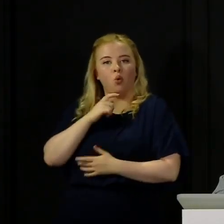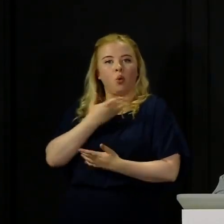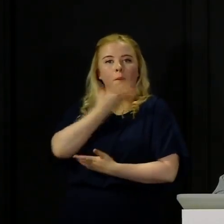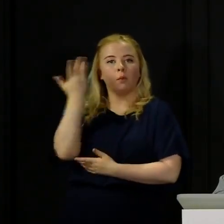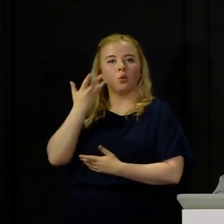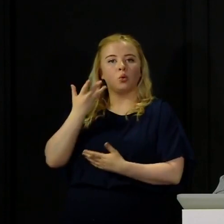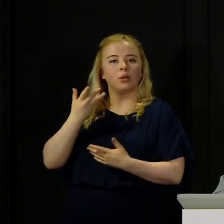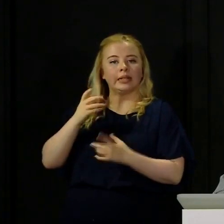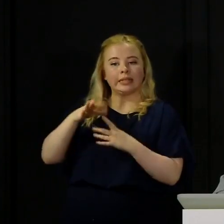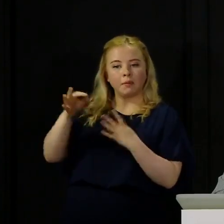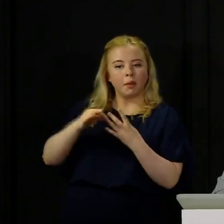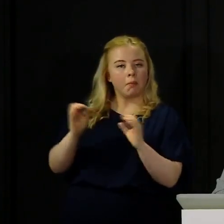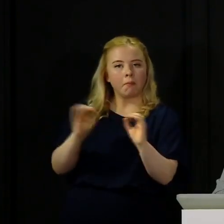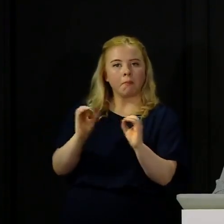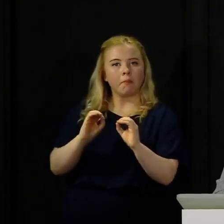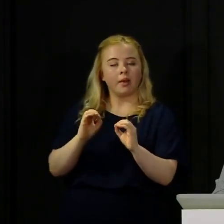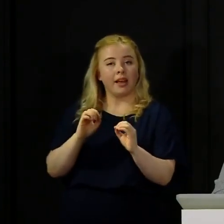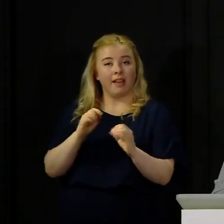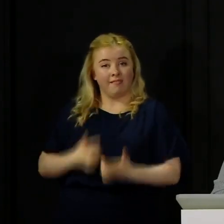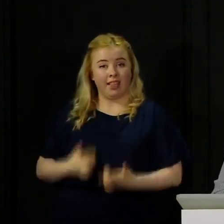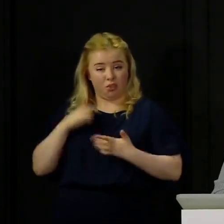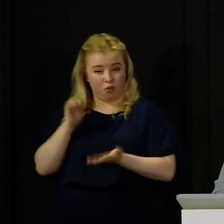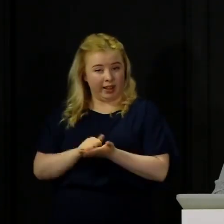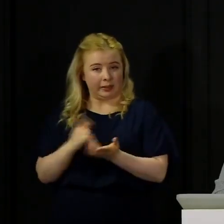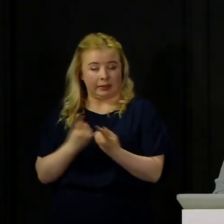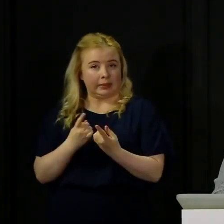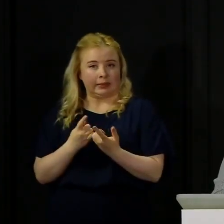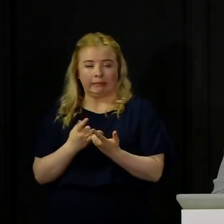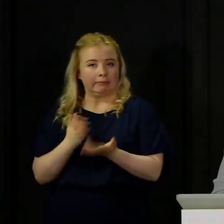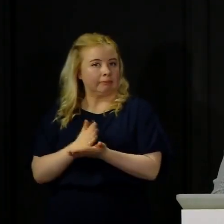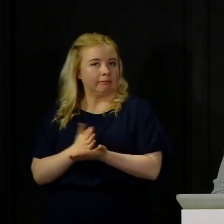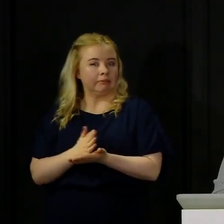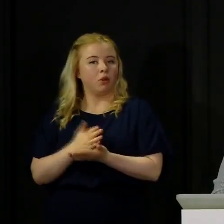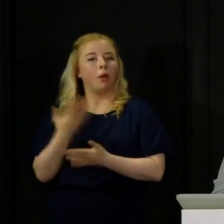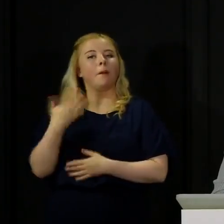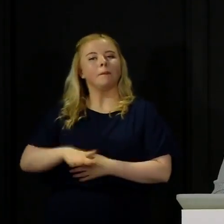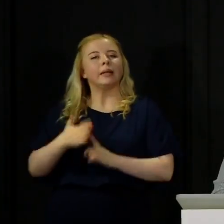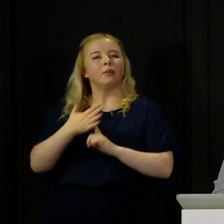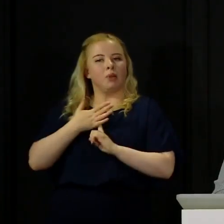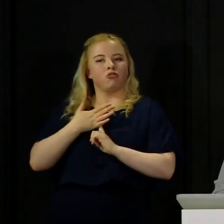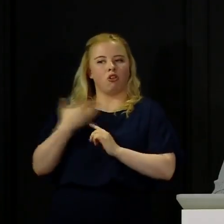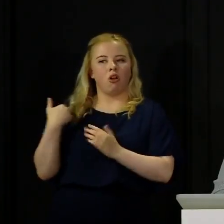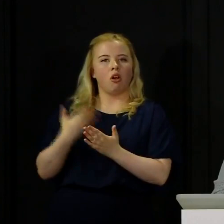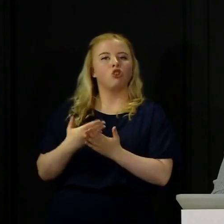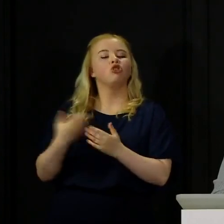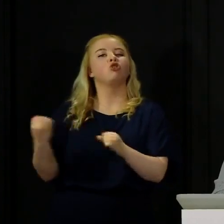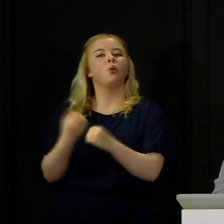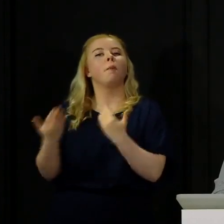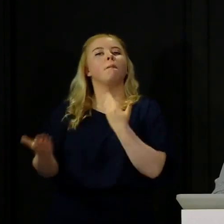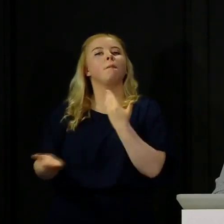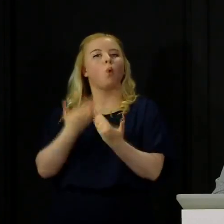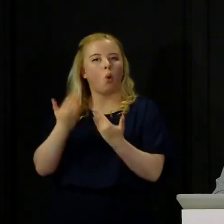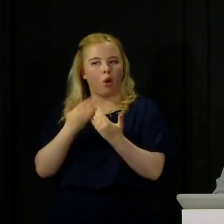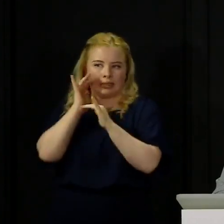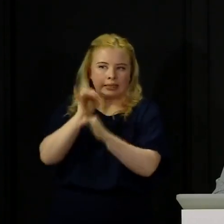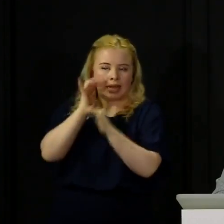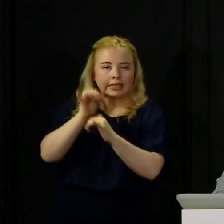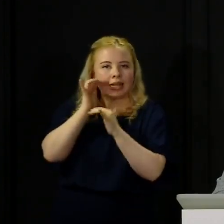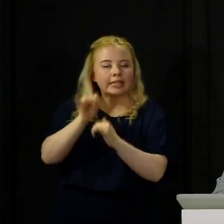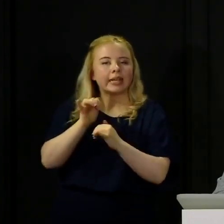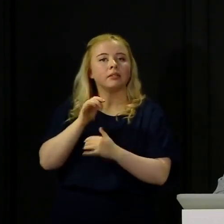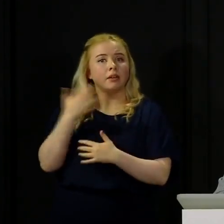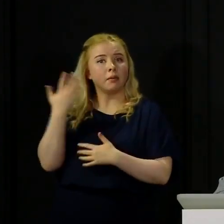people is the right thing to do. Obviously, we've been under pressure, I think, rightly and understandably, to do more of that, and we are doing more of